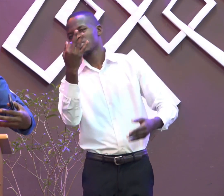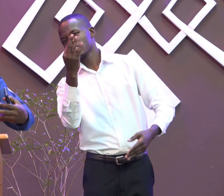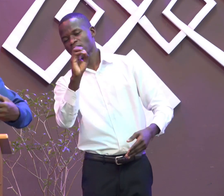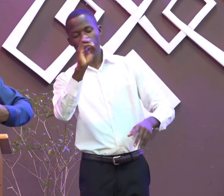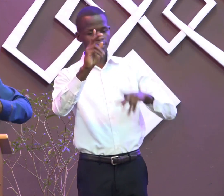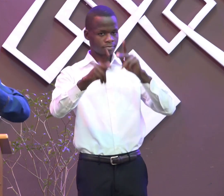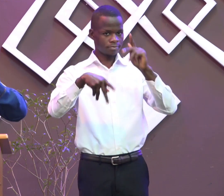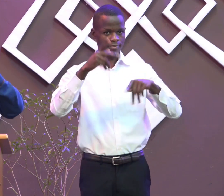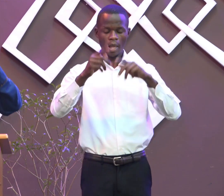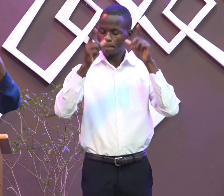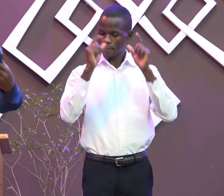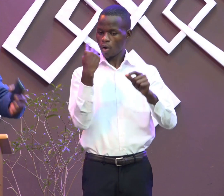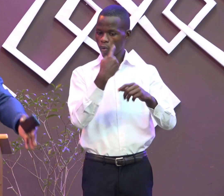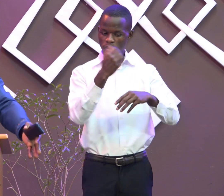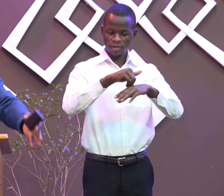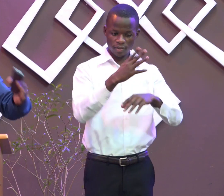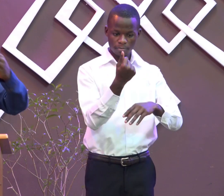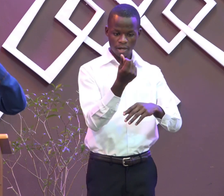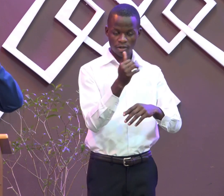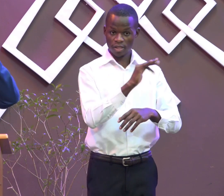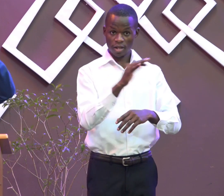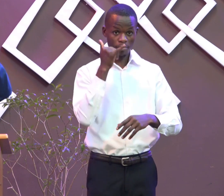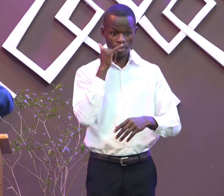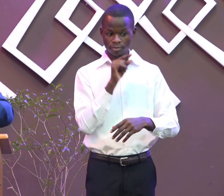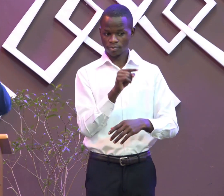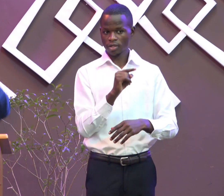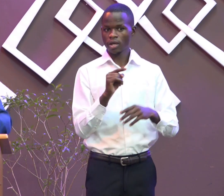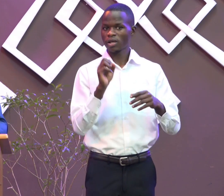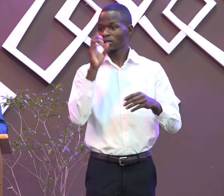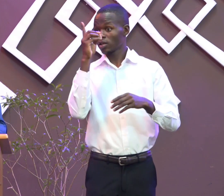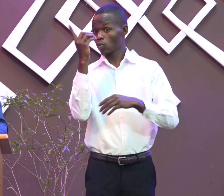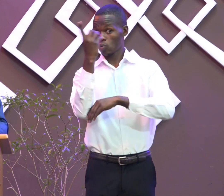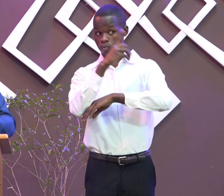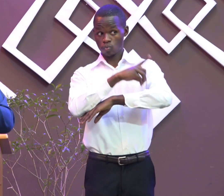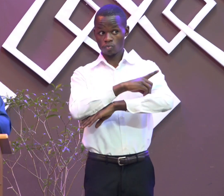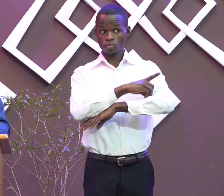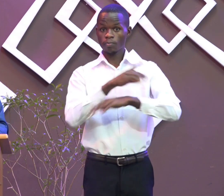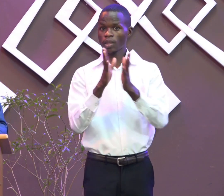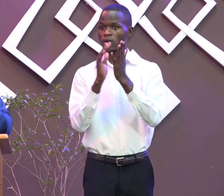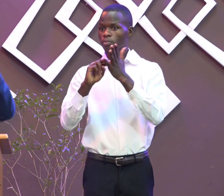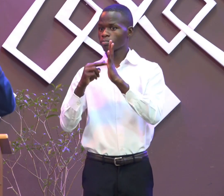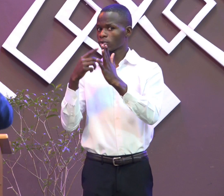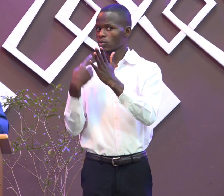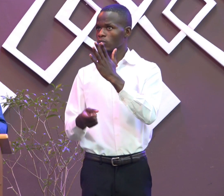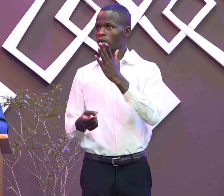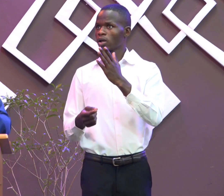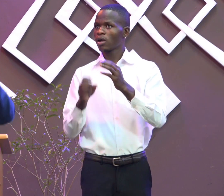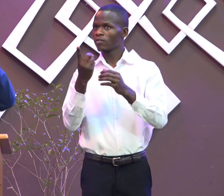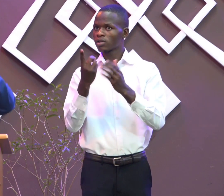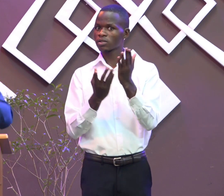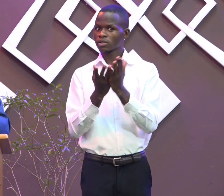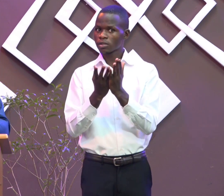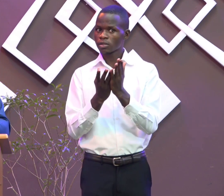asatu, bebalina kusendinga kunambe yo. O mulunaku lumu katichiba chitegeza tuwa wadeo msavise